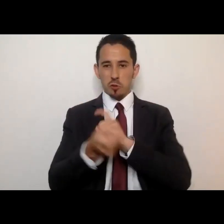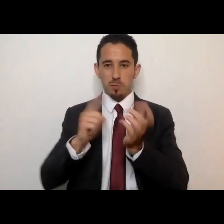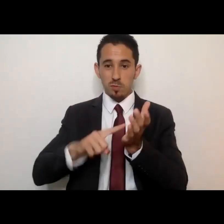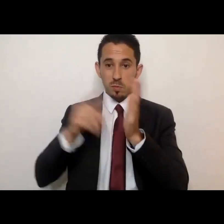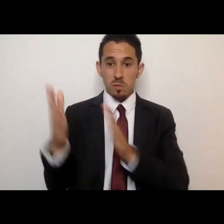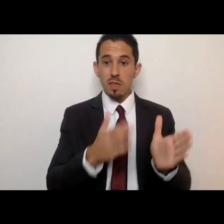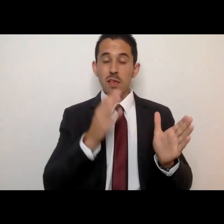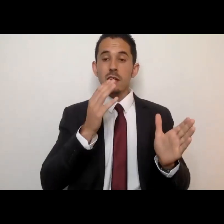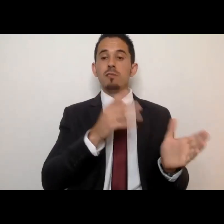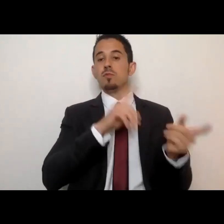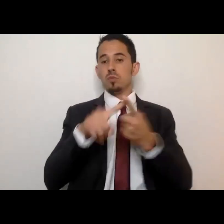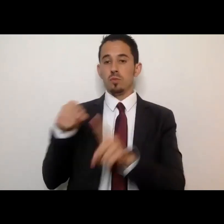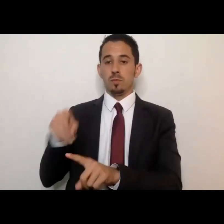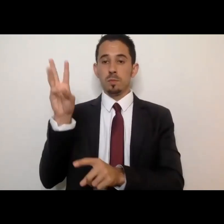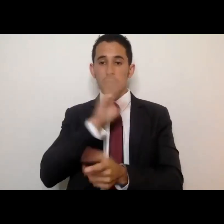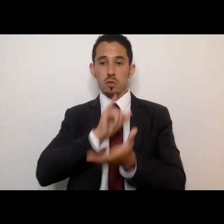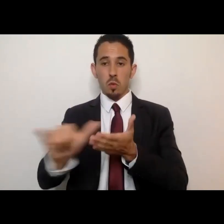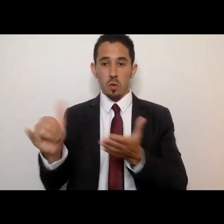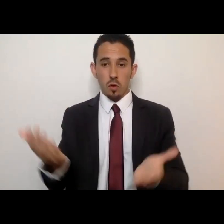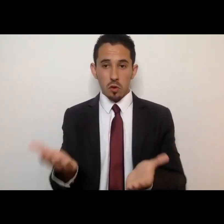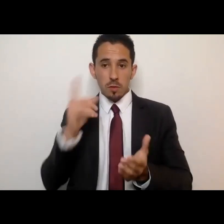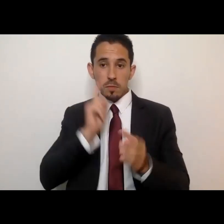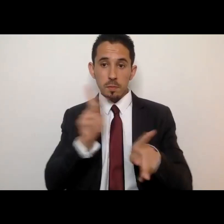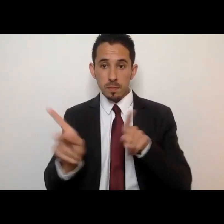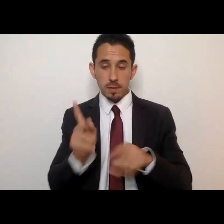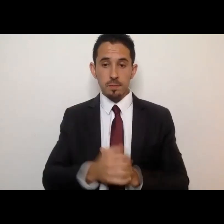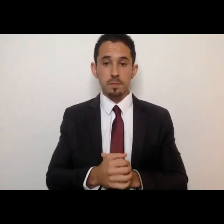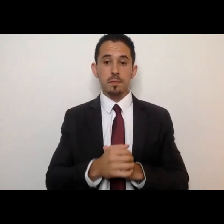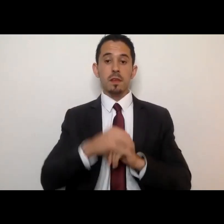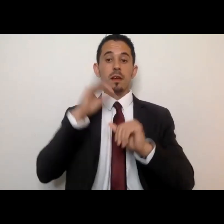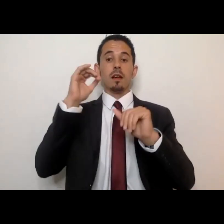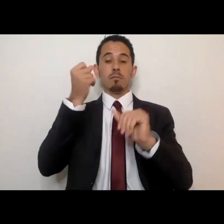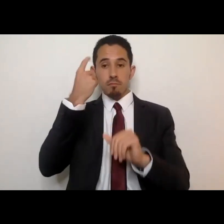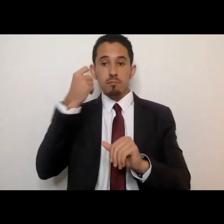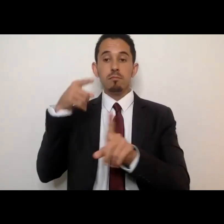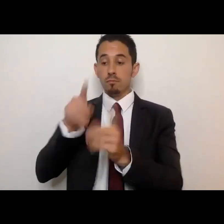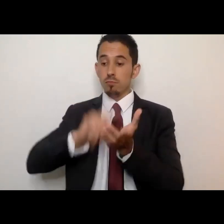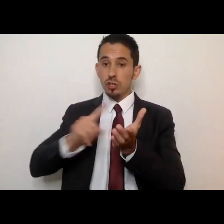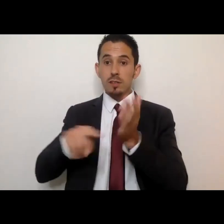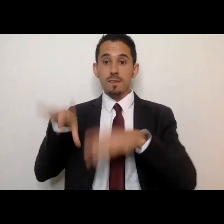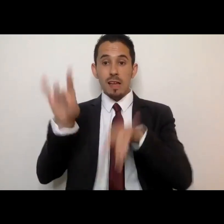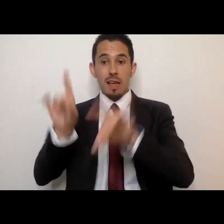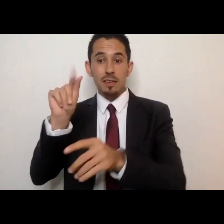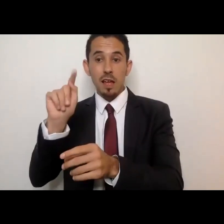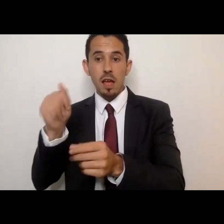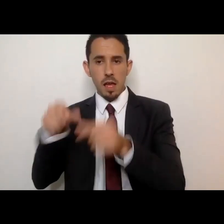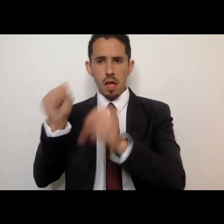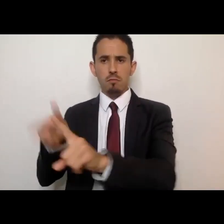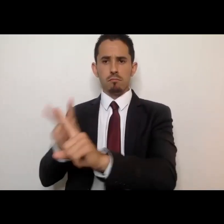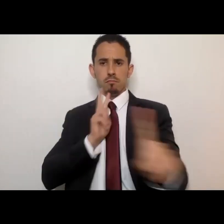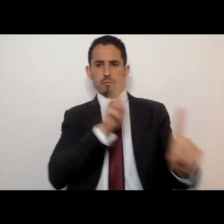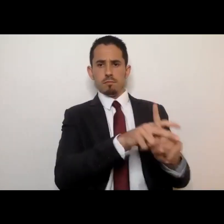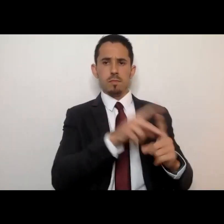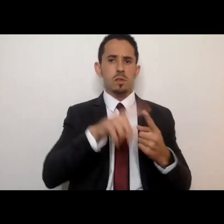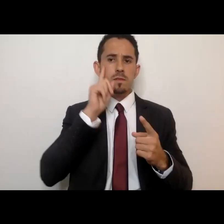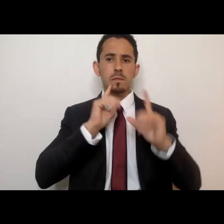we had to make some adjustments to the research plan. Therefore, we did interviews with people in Western New York.